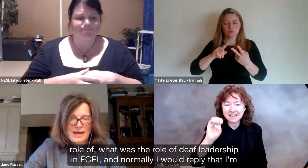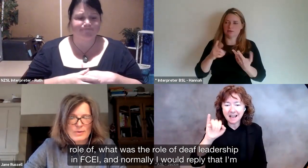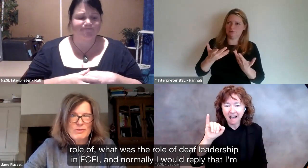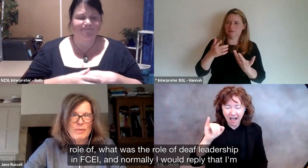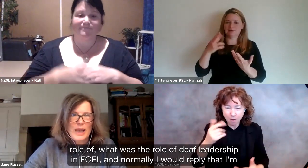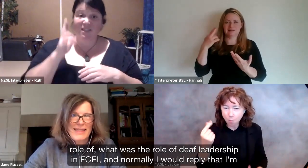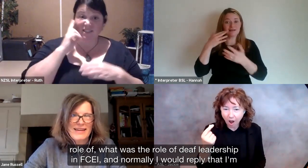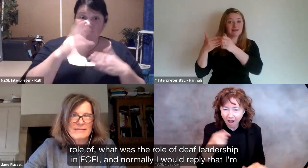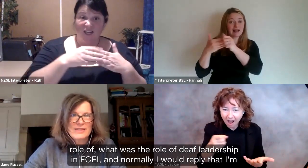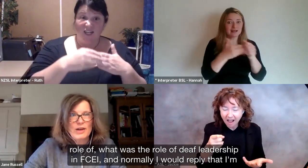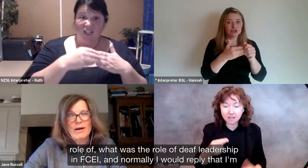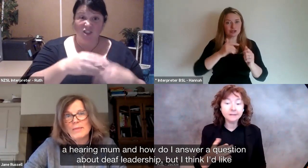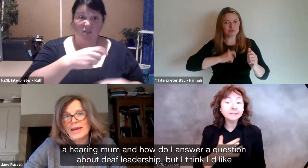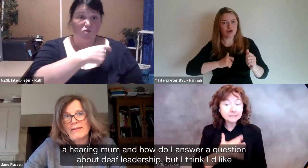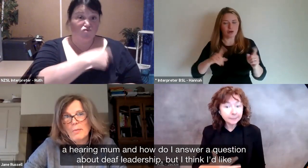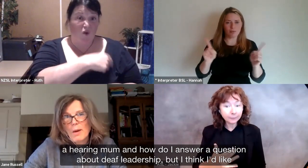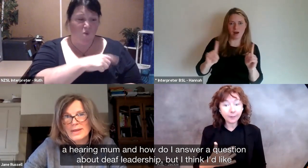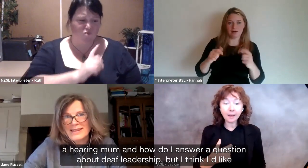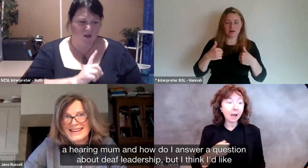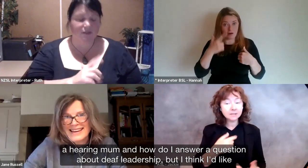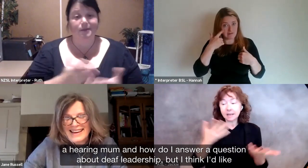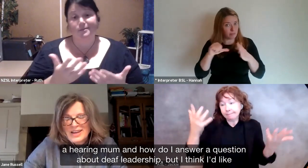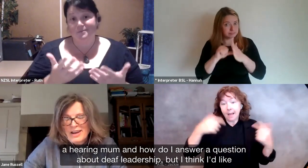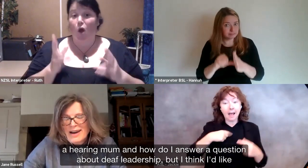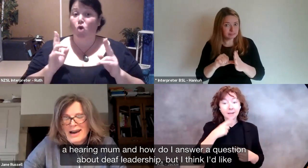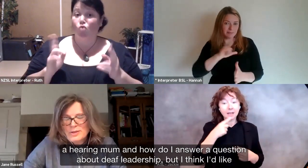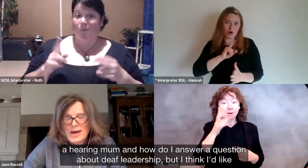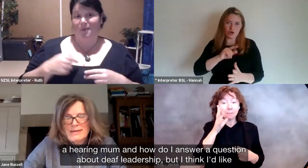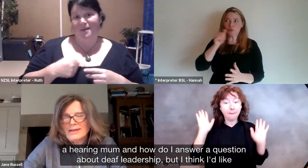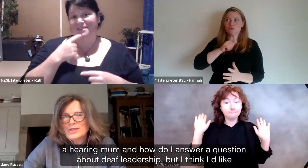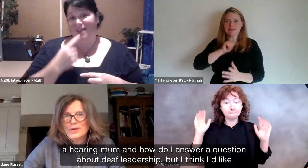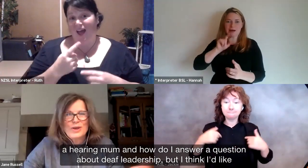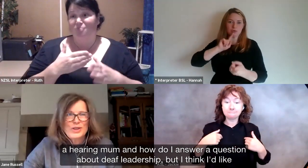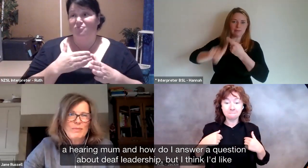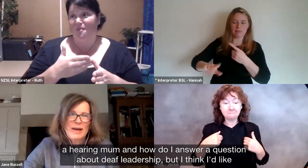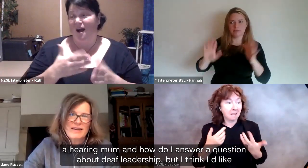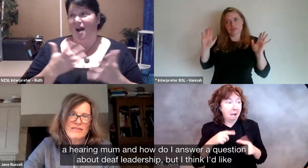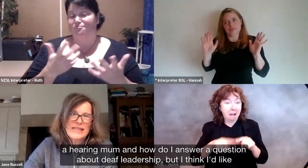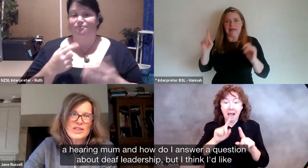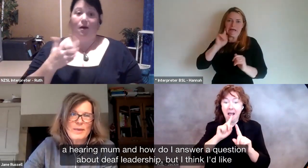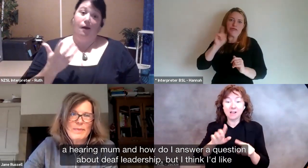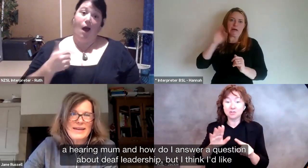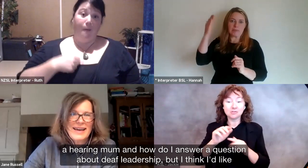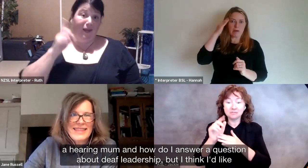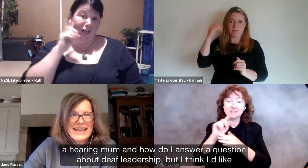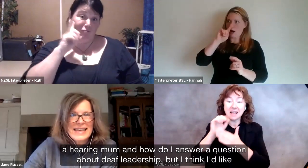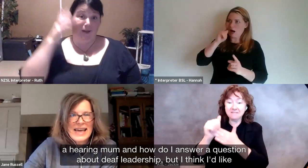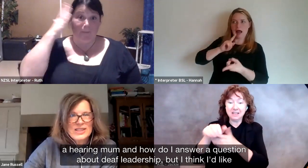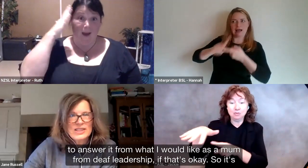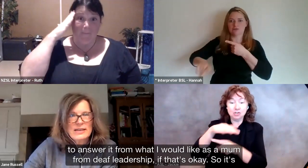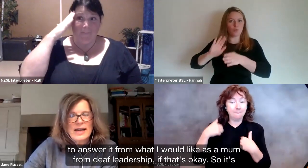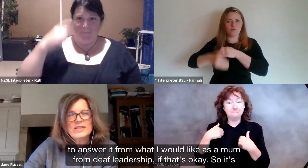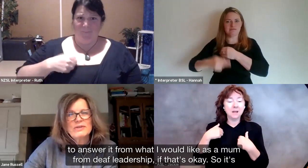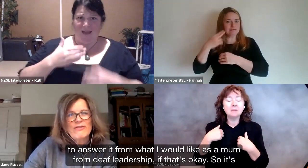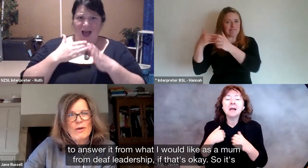I would reply that, you know, I'm a hearing mom, and, you know, how do I answer a question about deaf leadership? But I think I'd